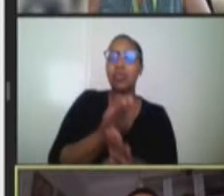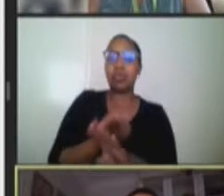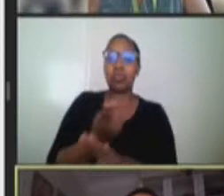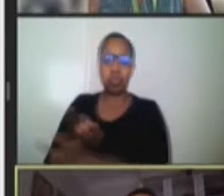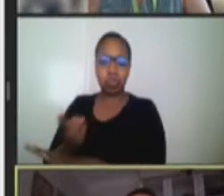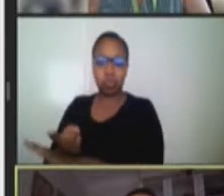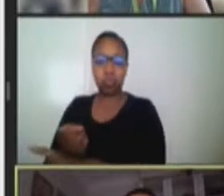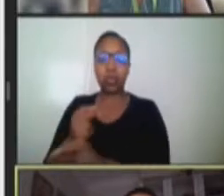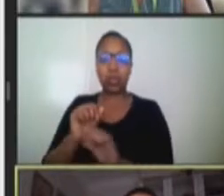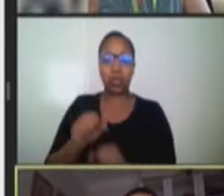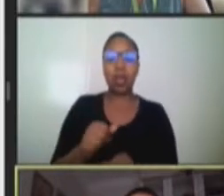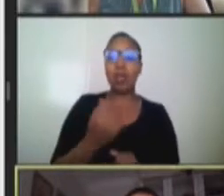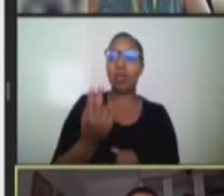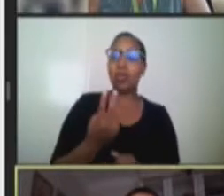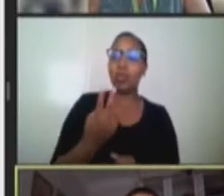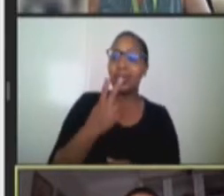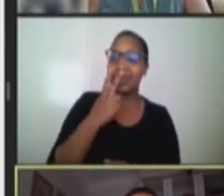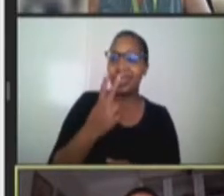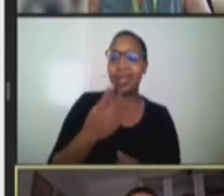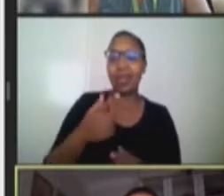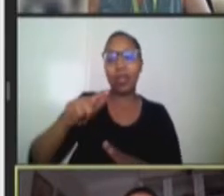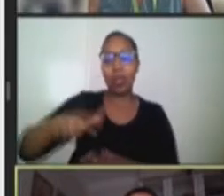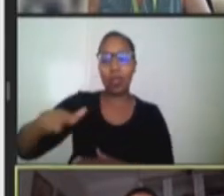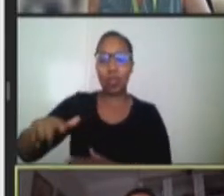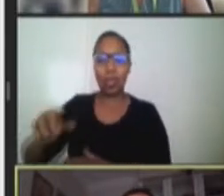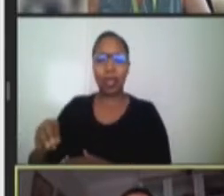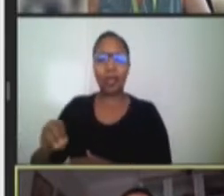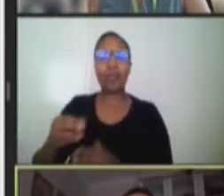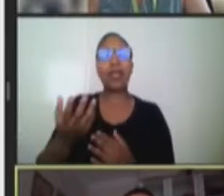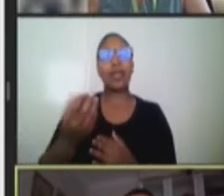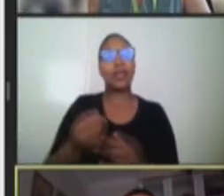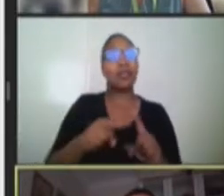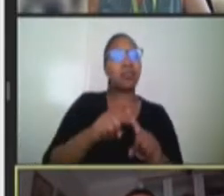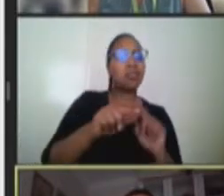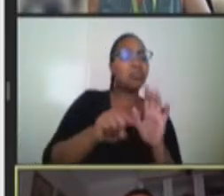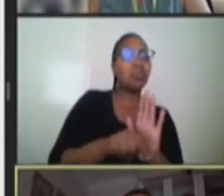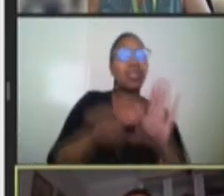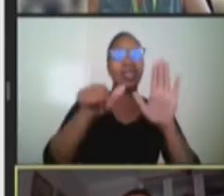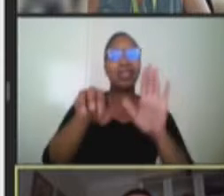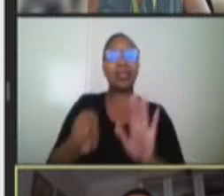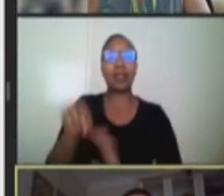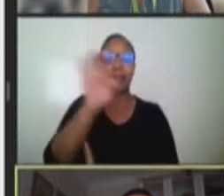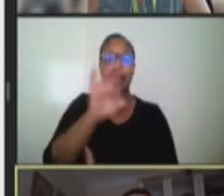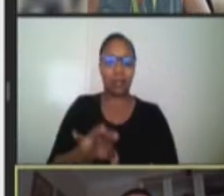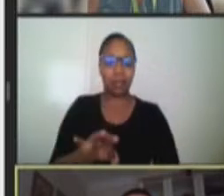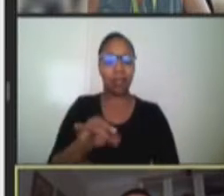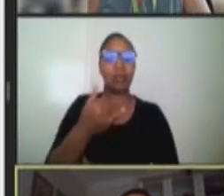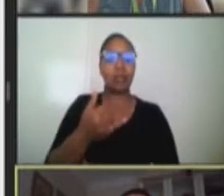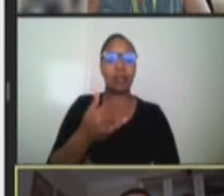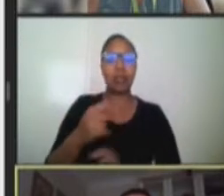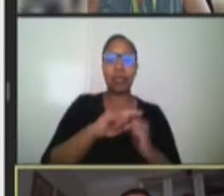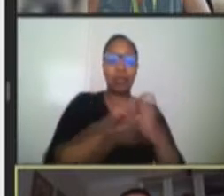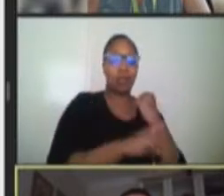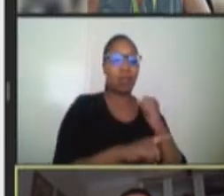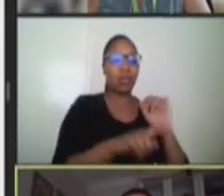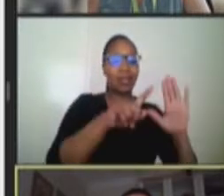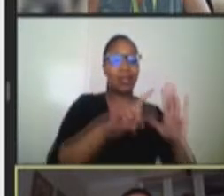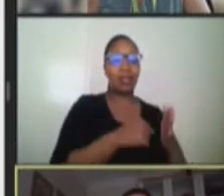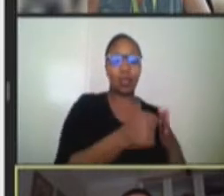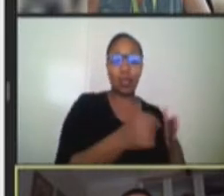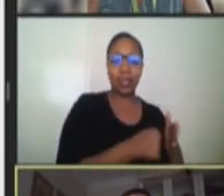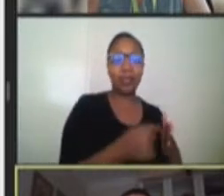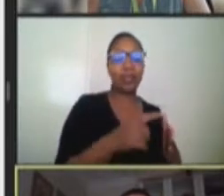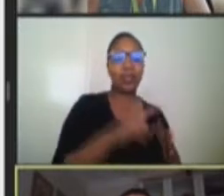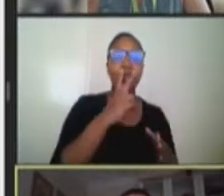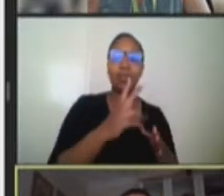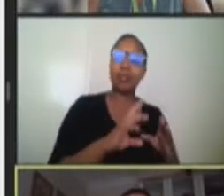seen across the rest of the pandemic at about 60%. And just to zoom in on the last 7 weeks, you can see we've had a sharp increase in the